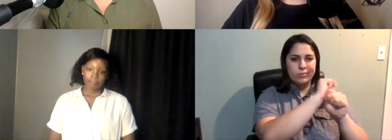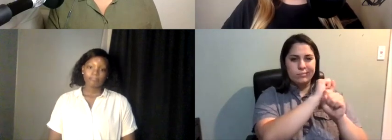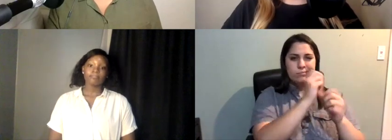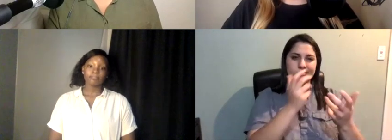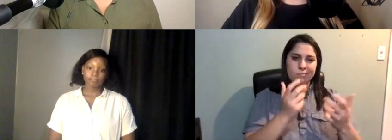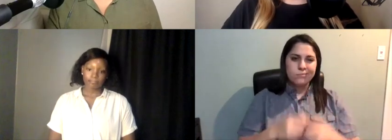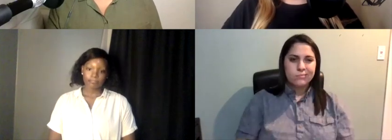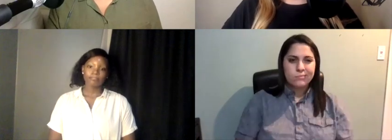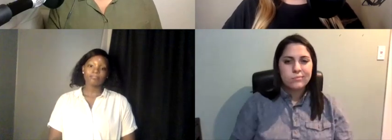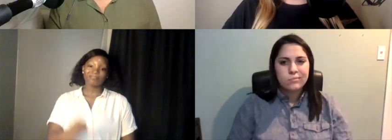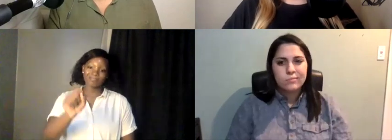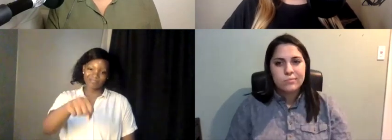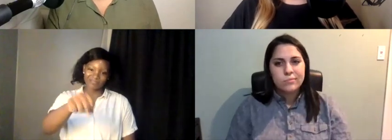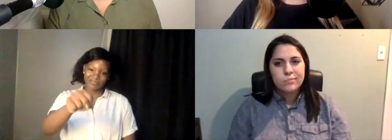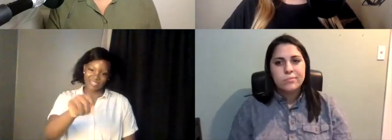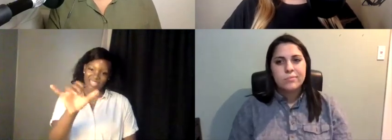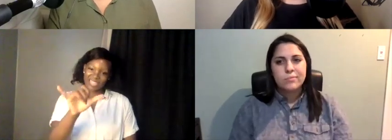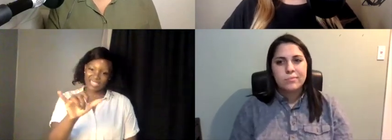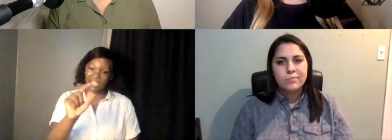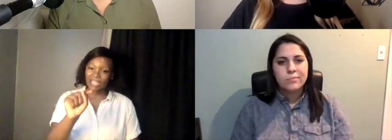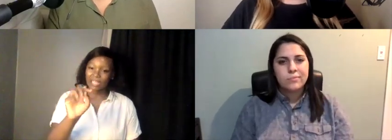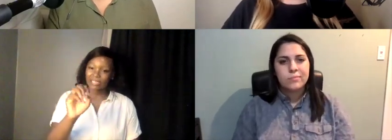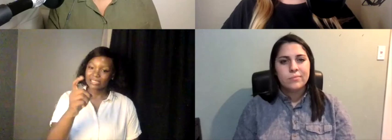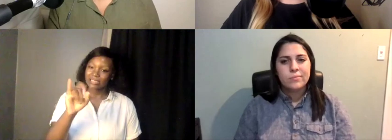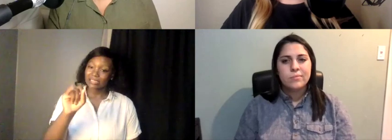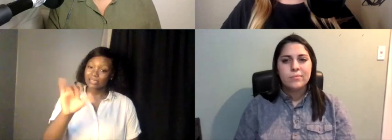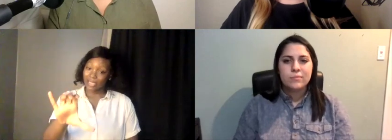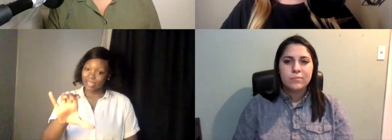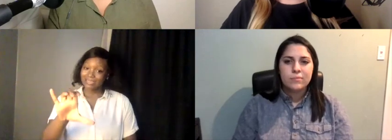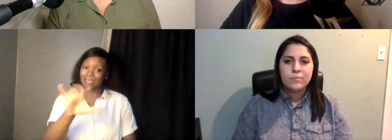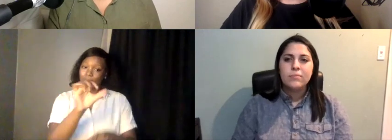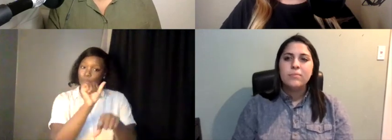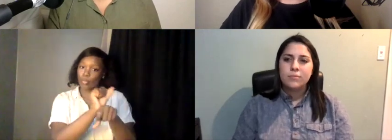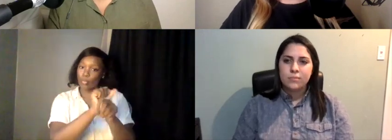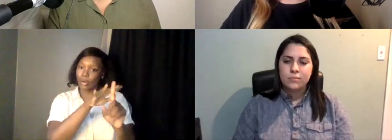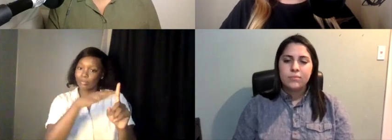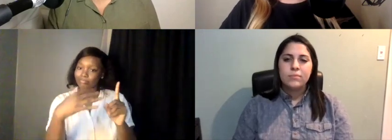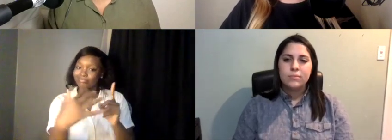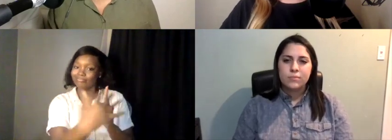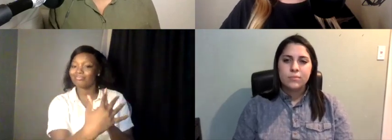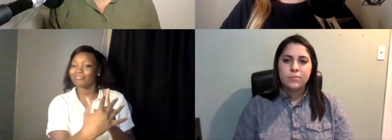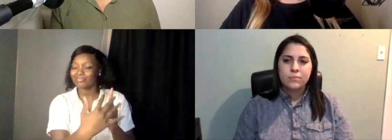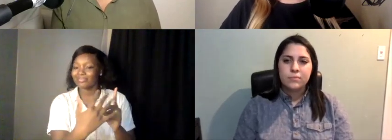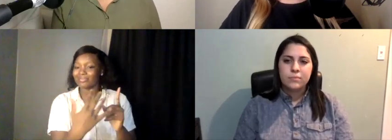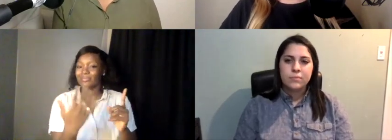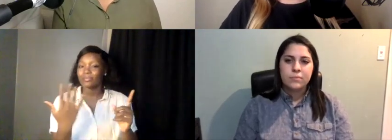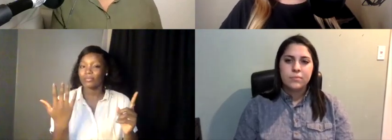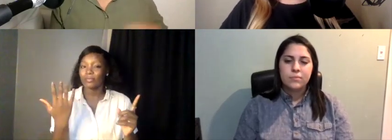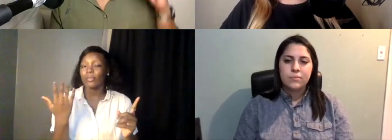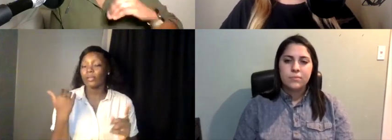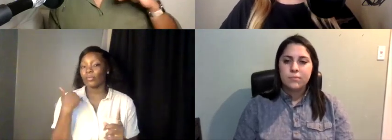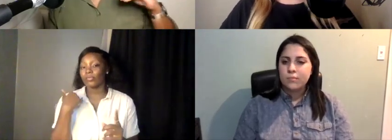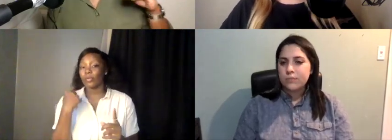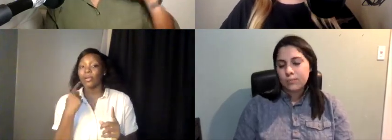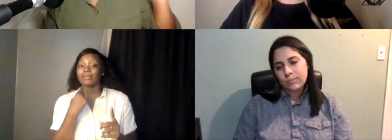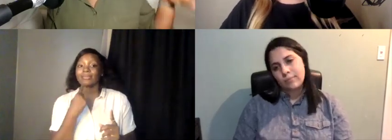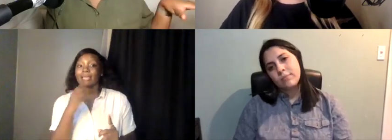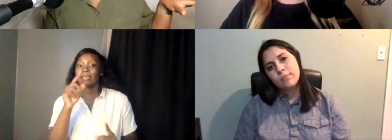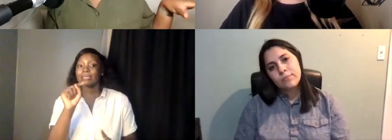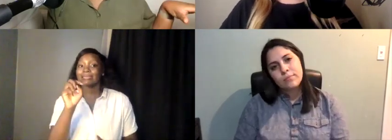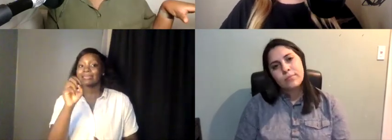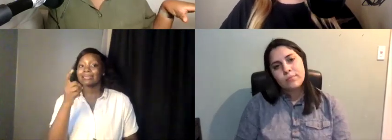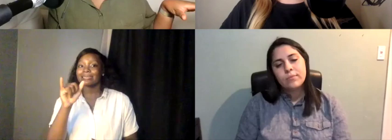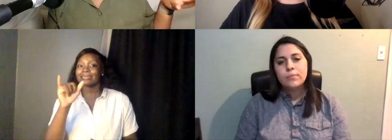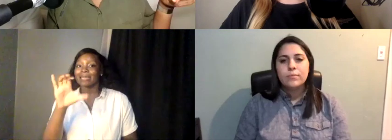toxic workplace environment, you know what I mean? And like, not even, I was going to say toxic positivity, but that's a